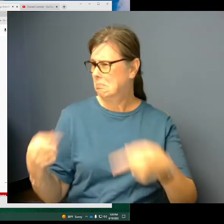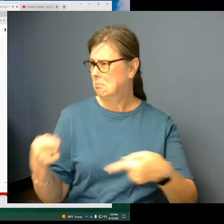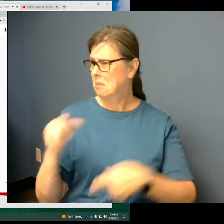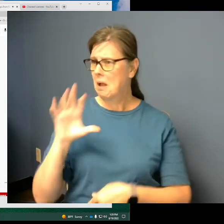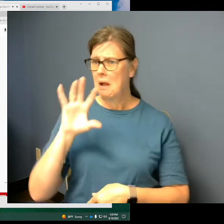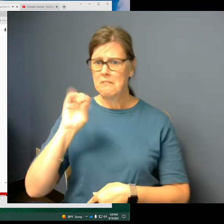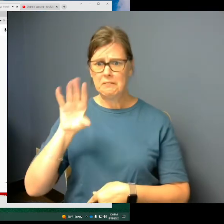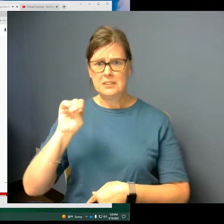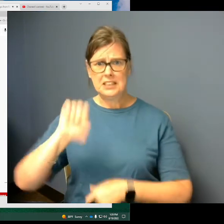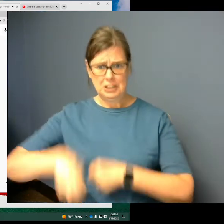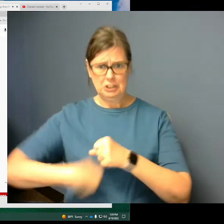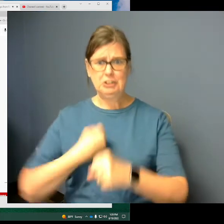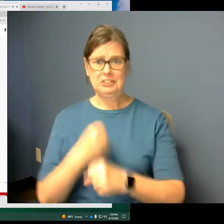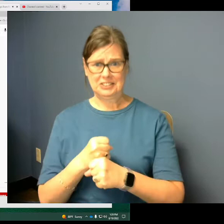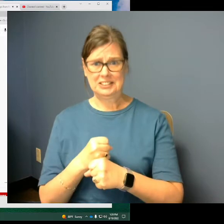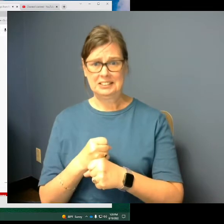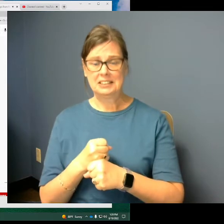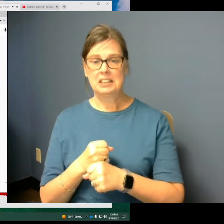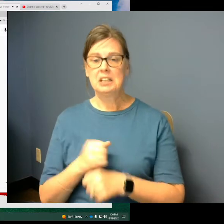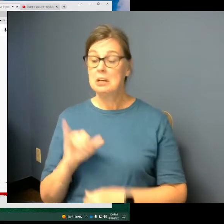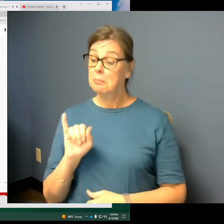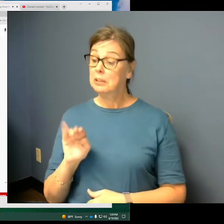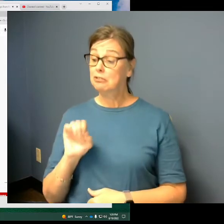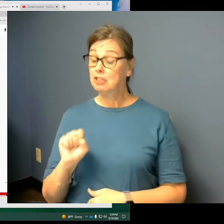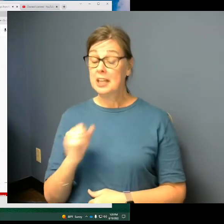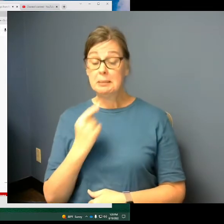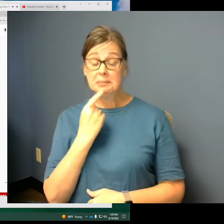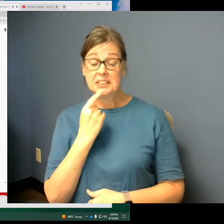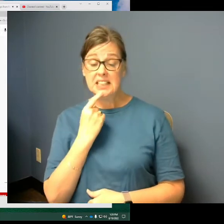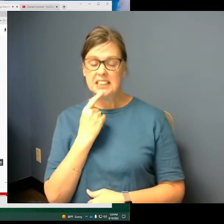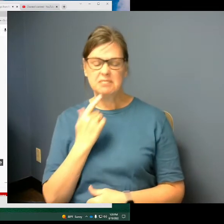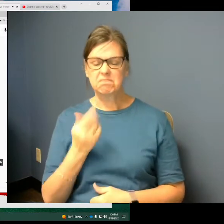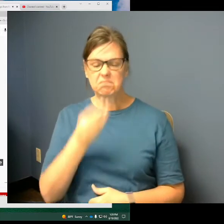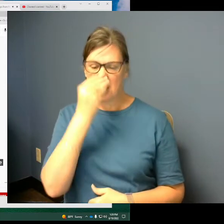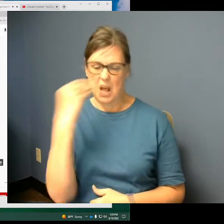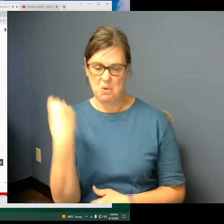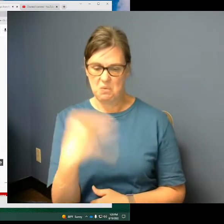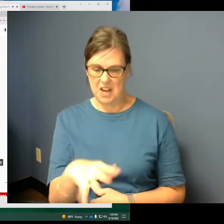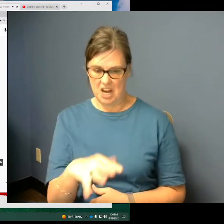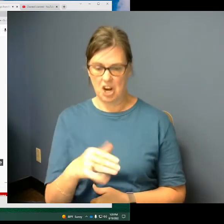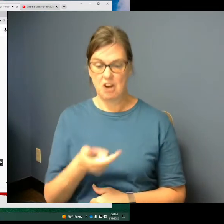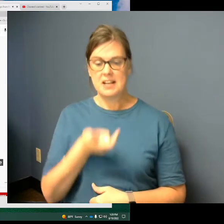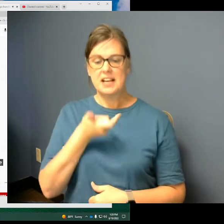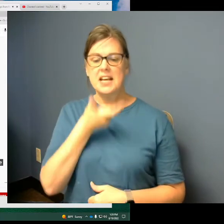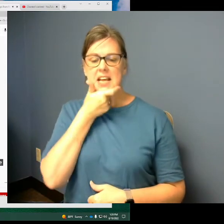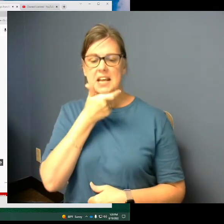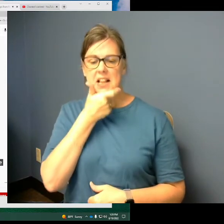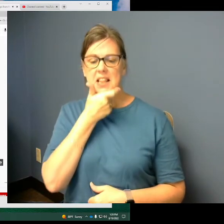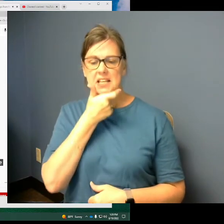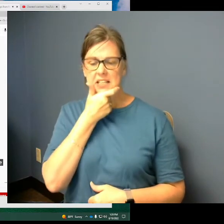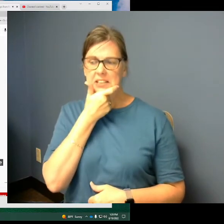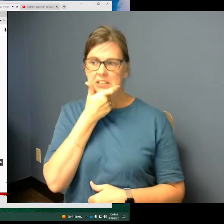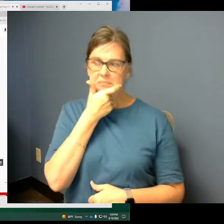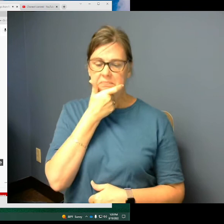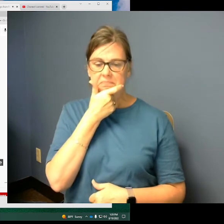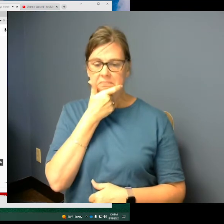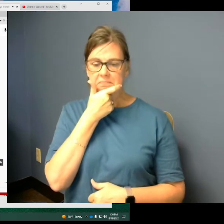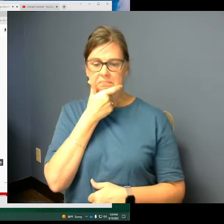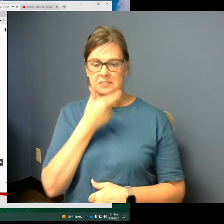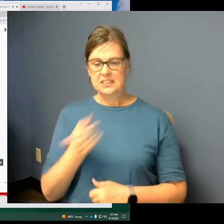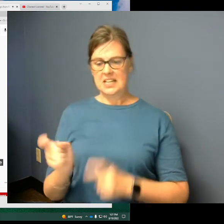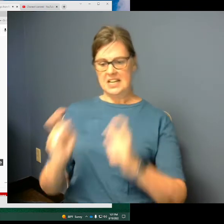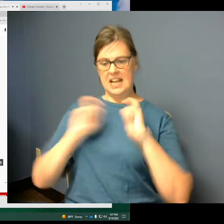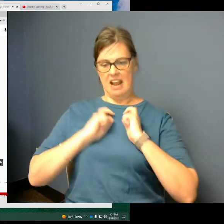50 years. The Dutch have been there, but James is like, yeah, this belongs to England. We're gonna take it. So